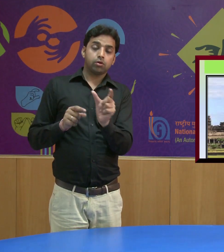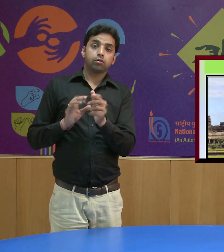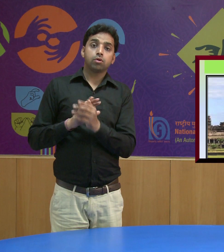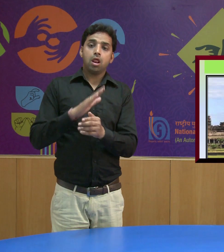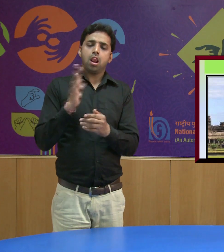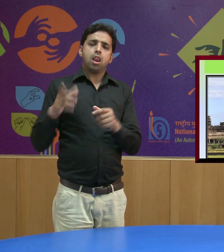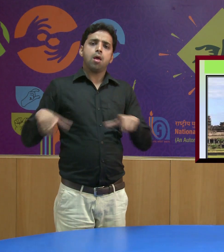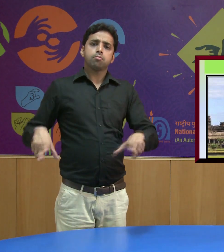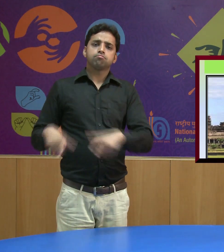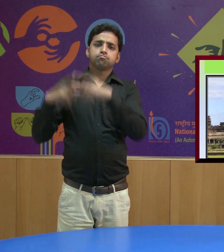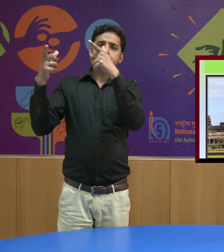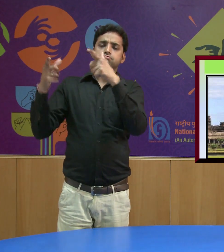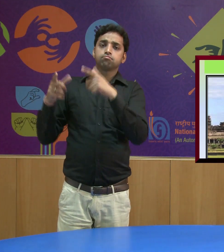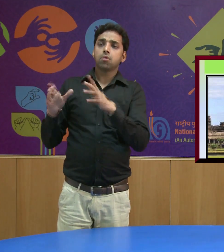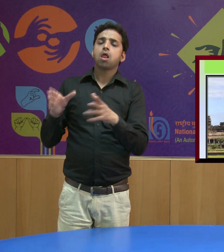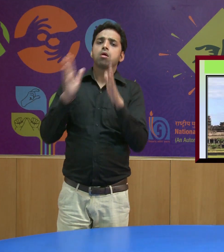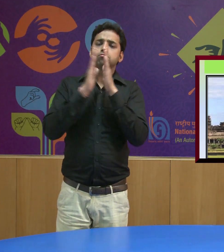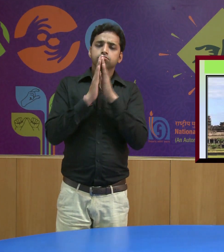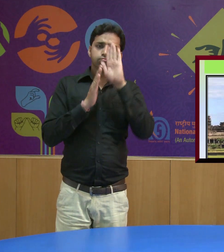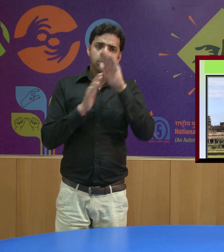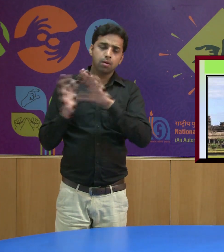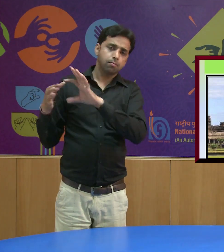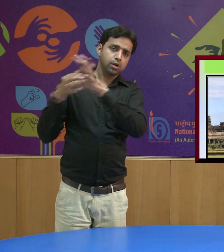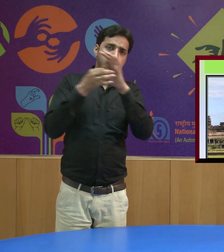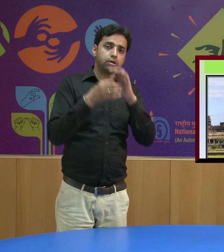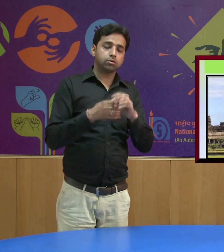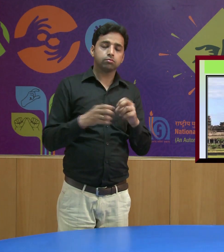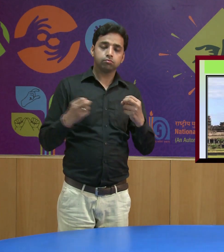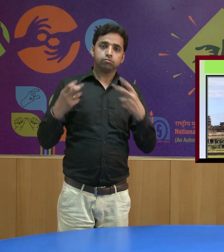temple dedicated to God Vishnu